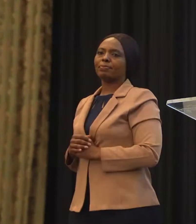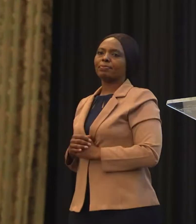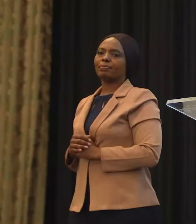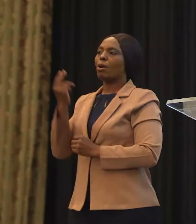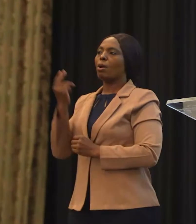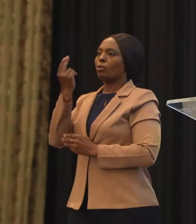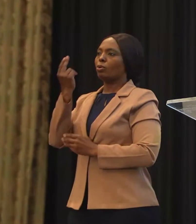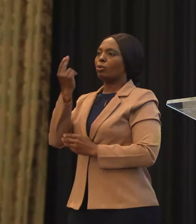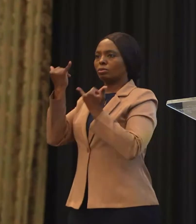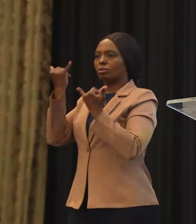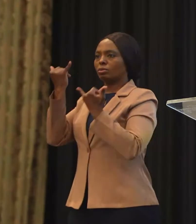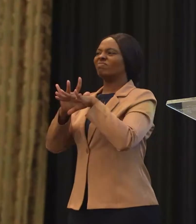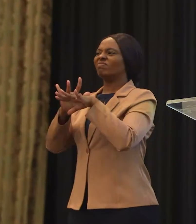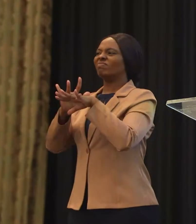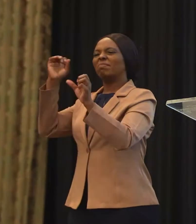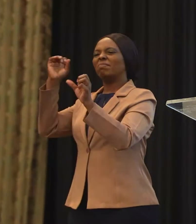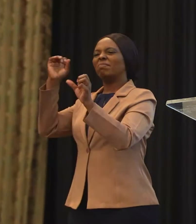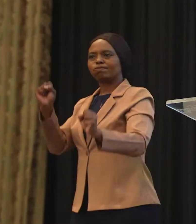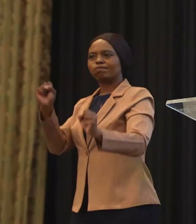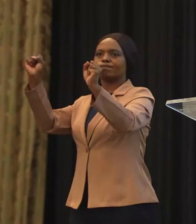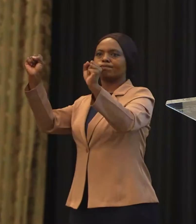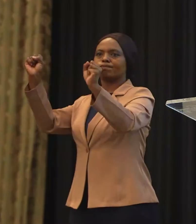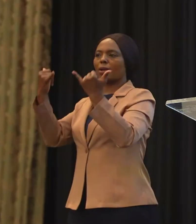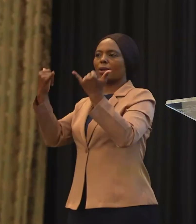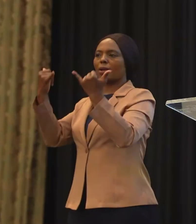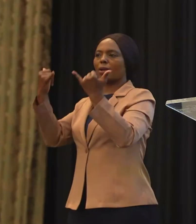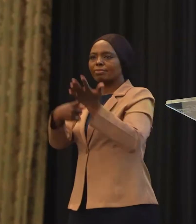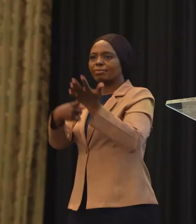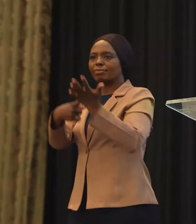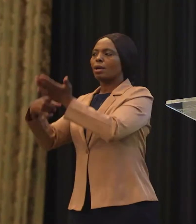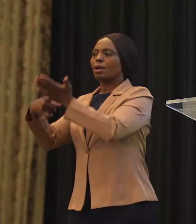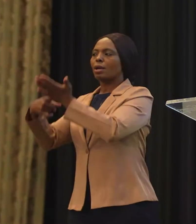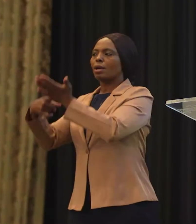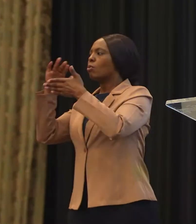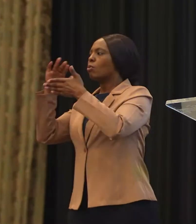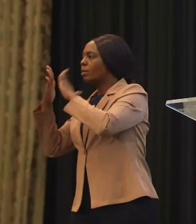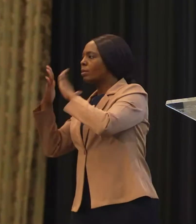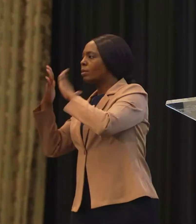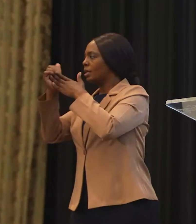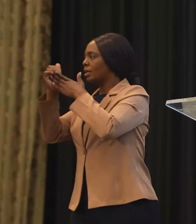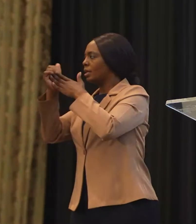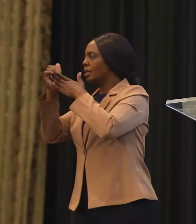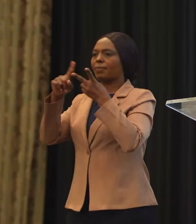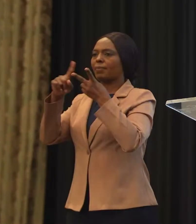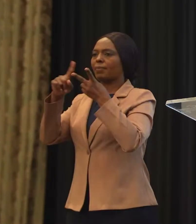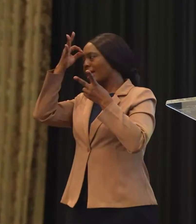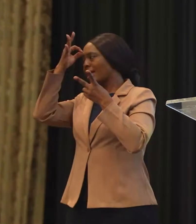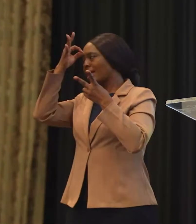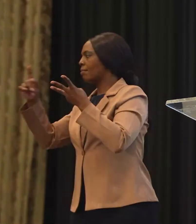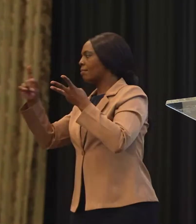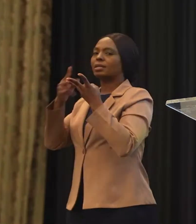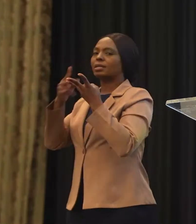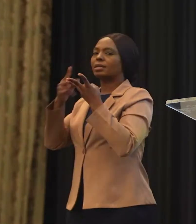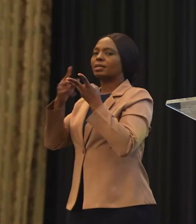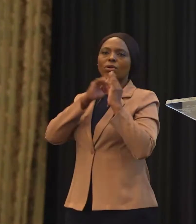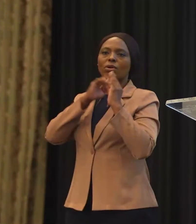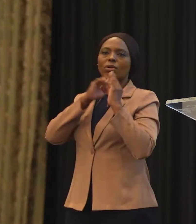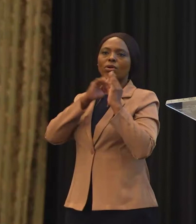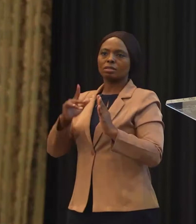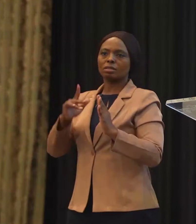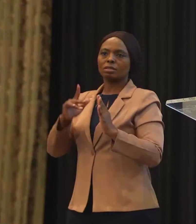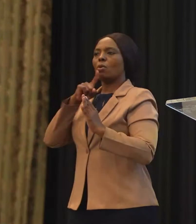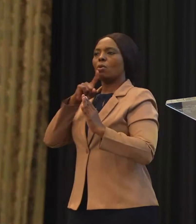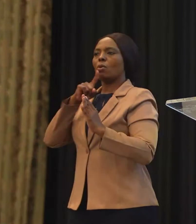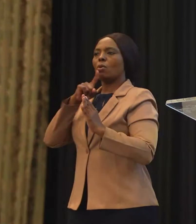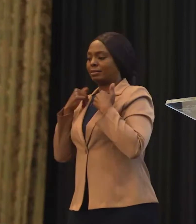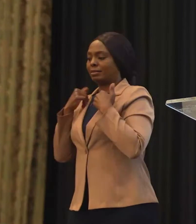we touched on engagement with community leaders, government, religious, and also traditional authorities, because everything starts from the community